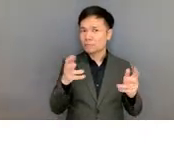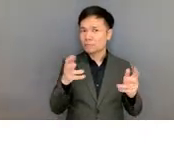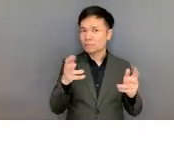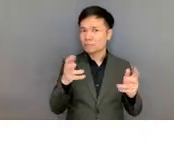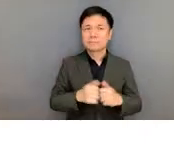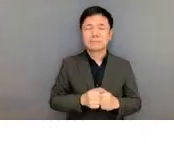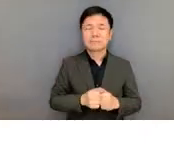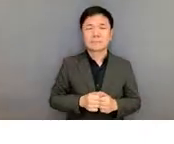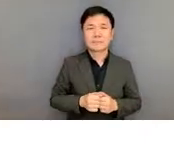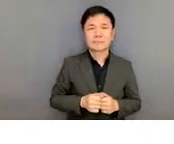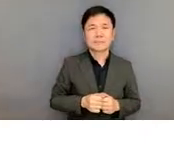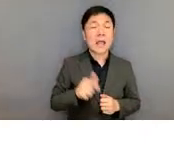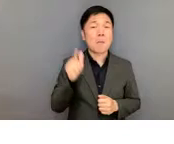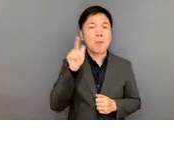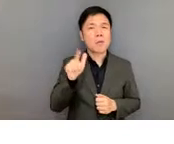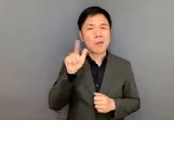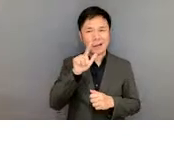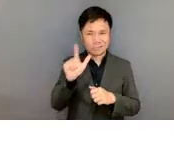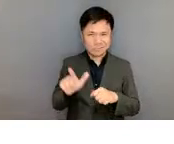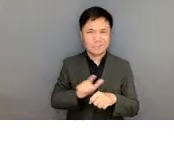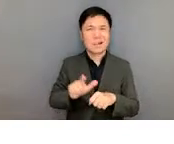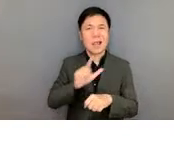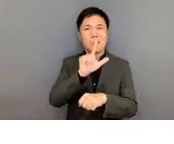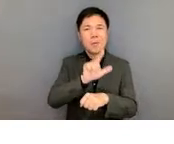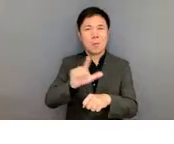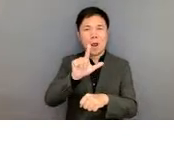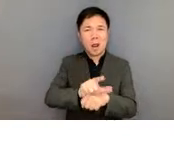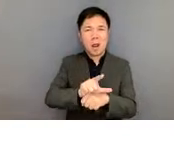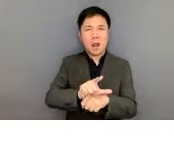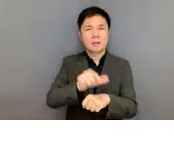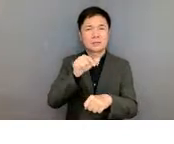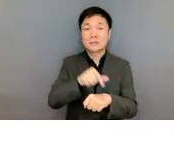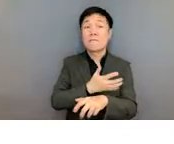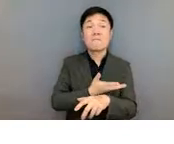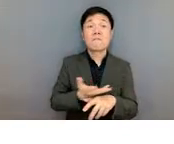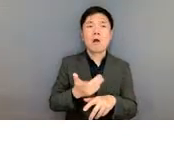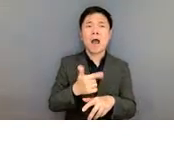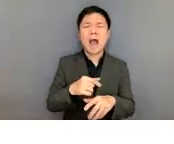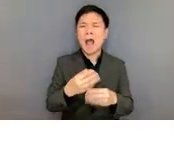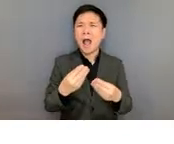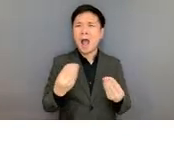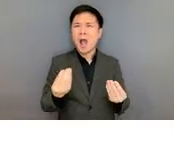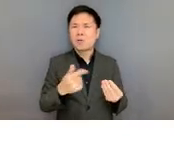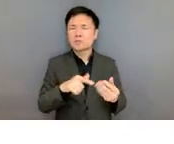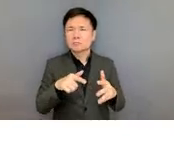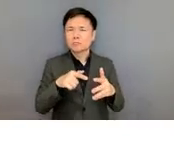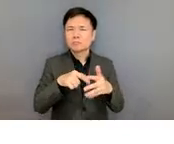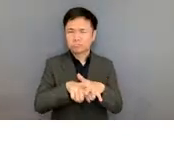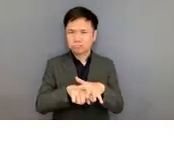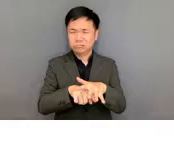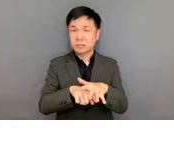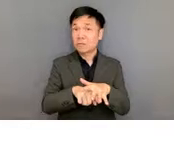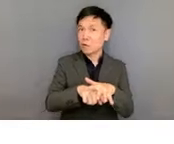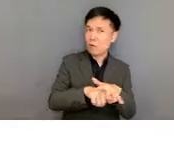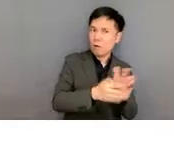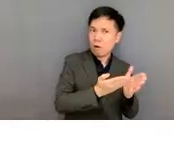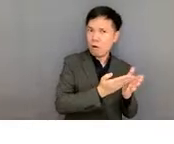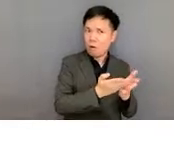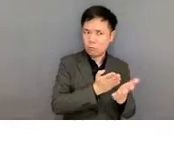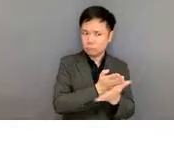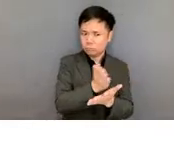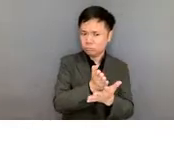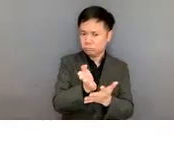happening in Liberia in terms of integrating gender equality into different aspects of